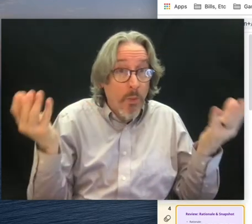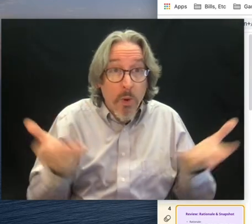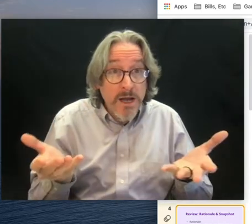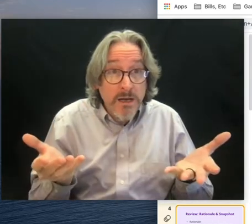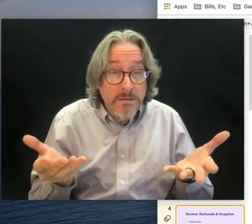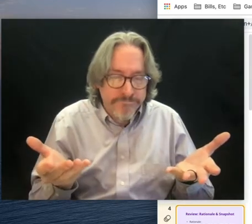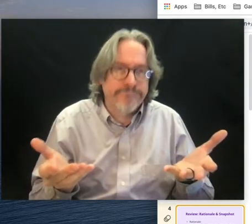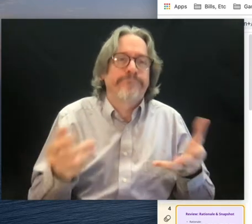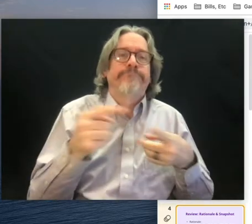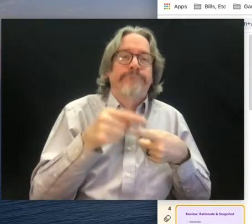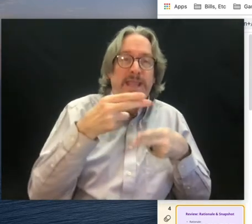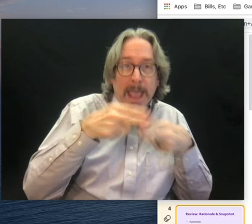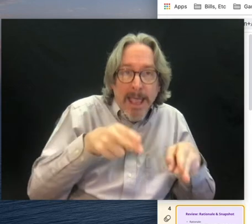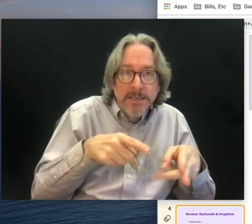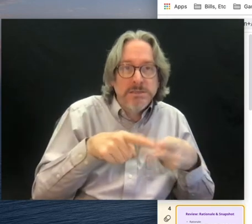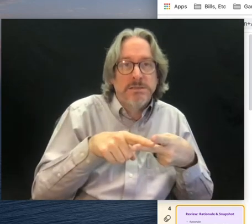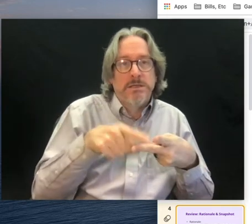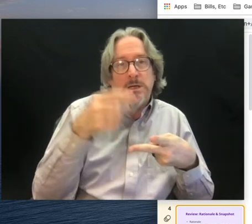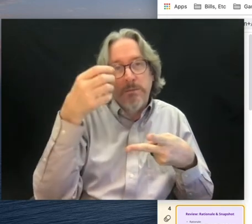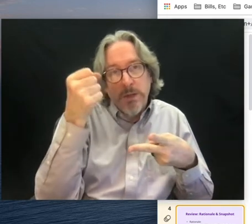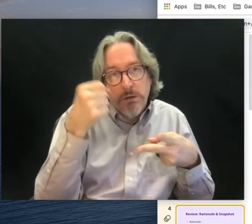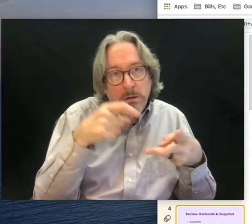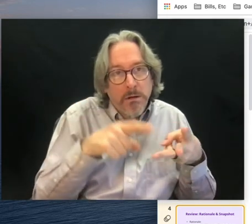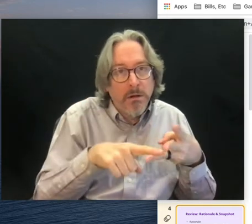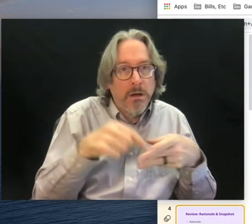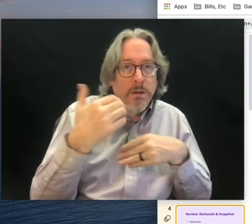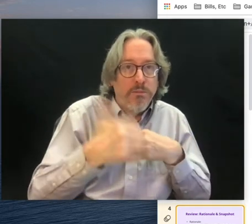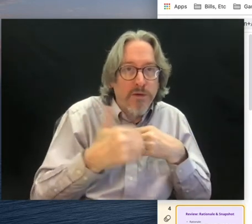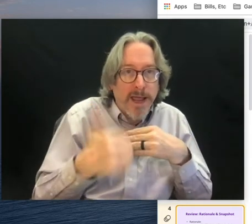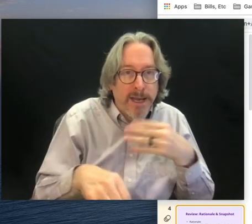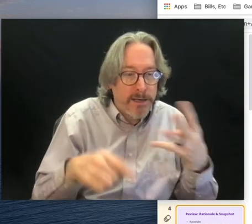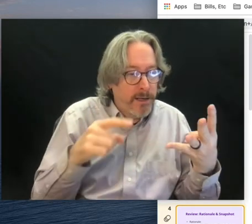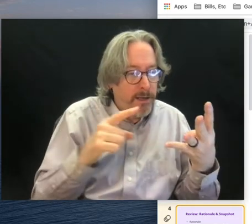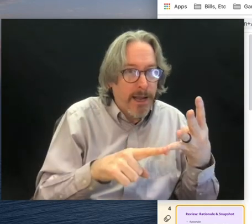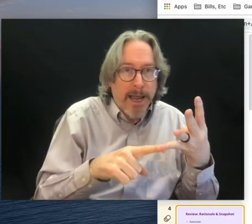bought what? Eggs,